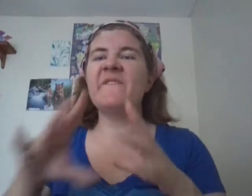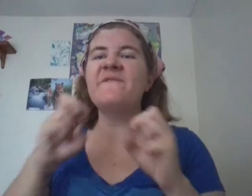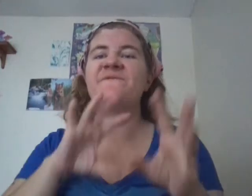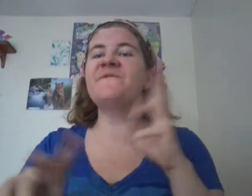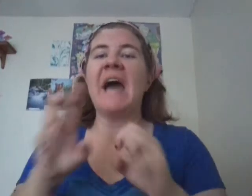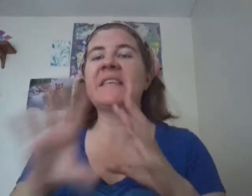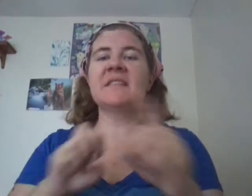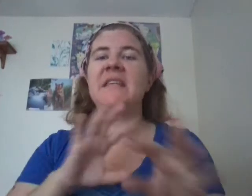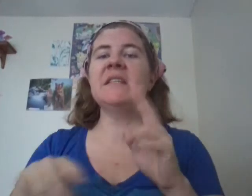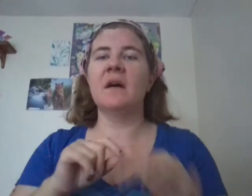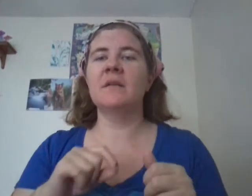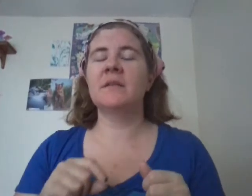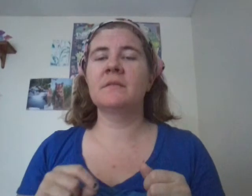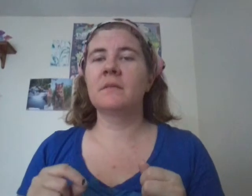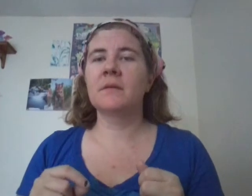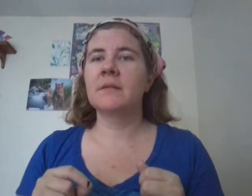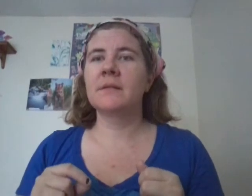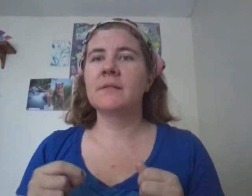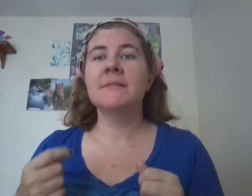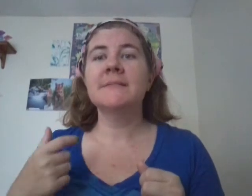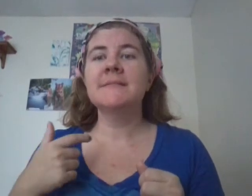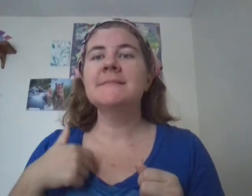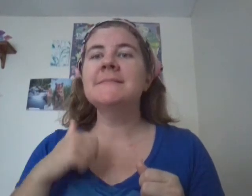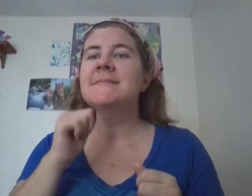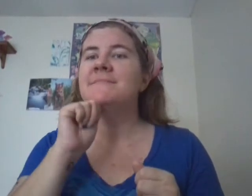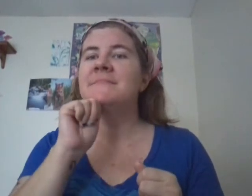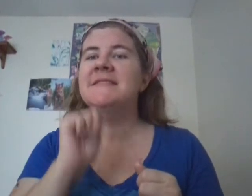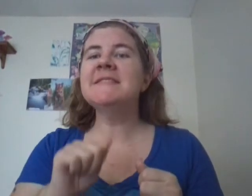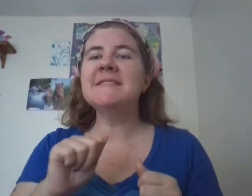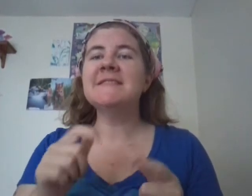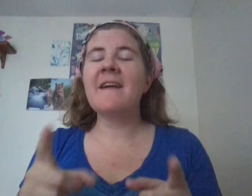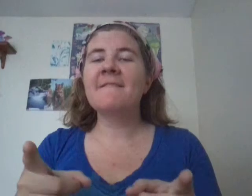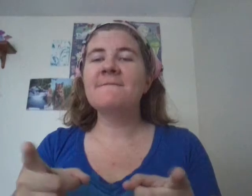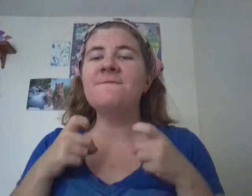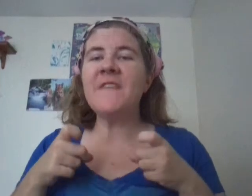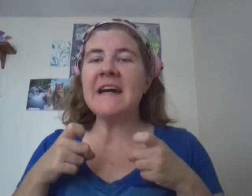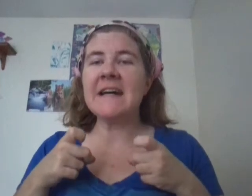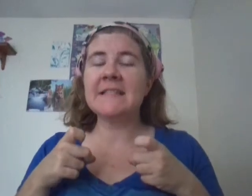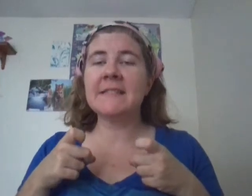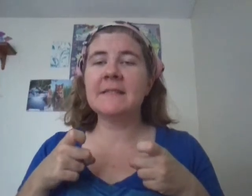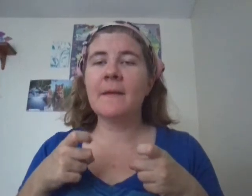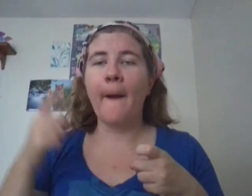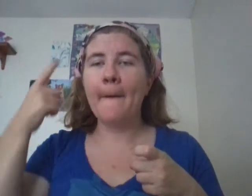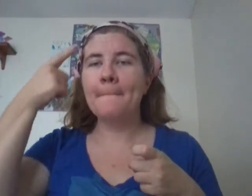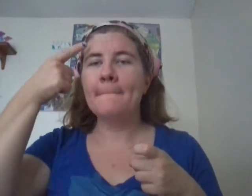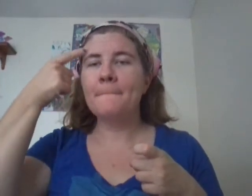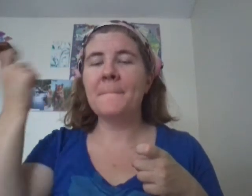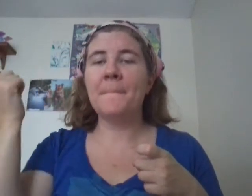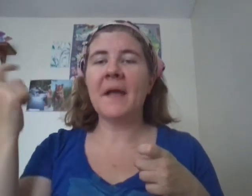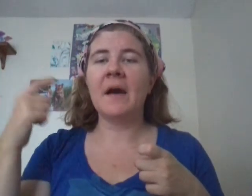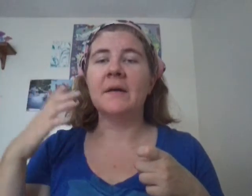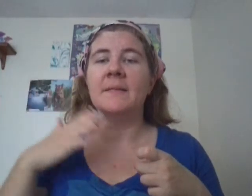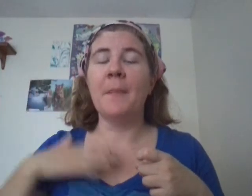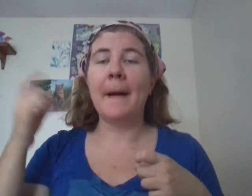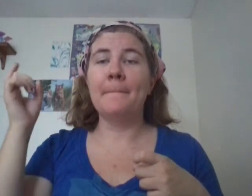fast as he does. And then I'm not fast because my